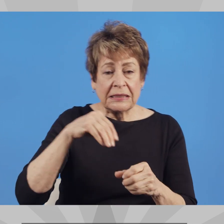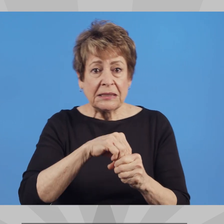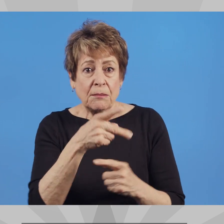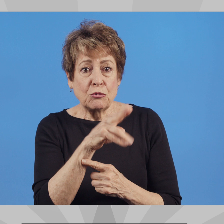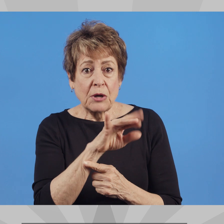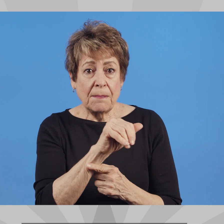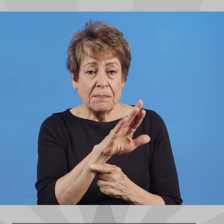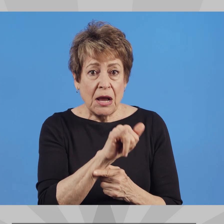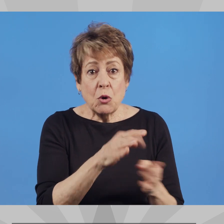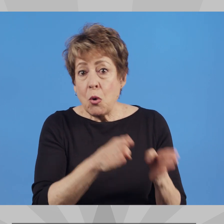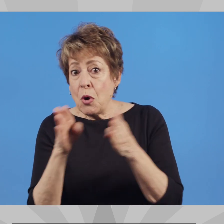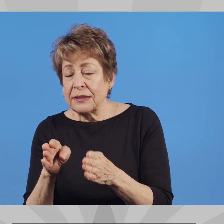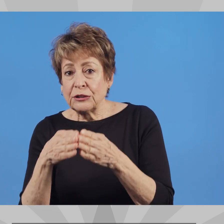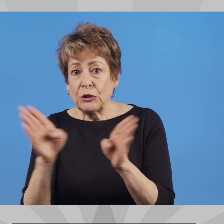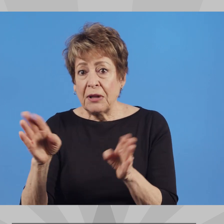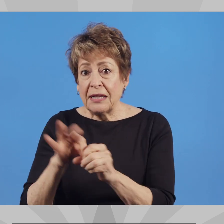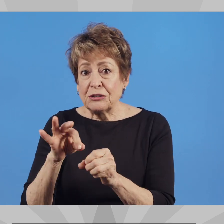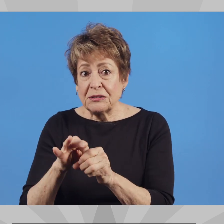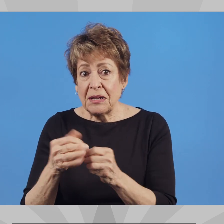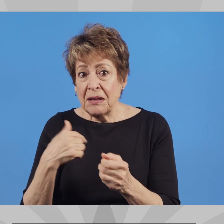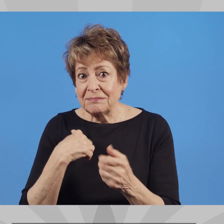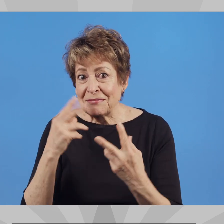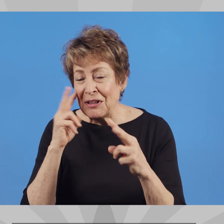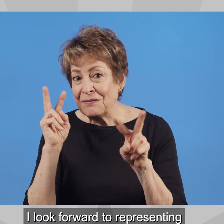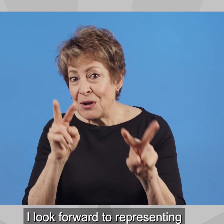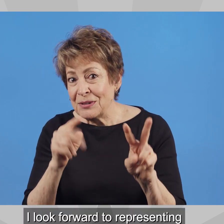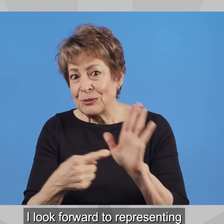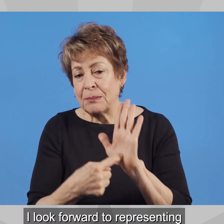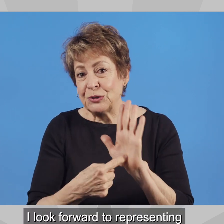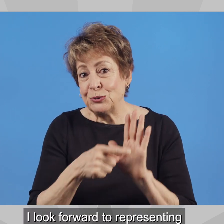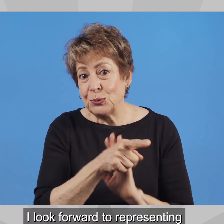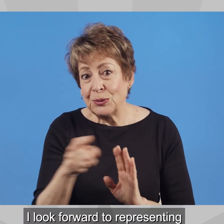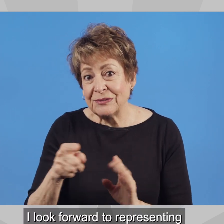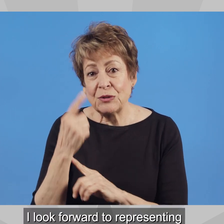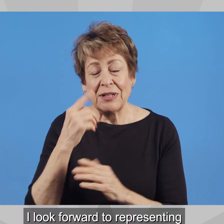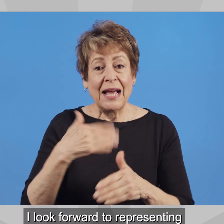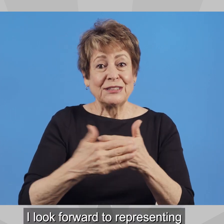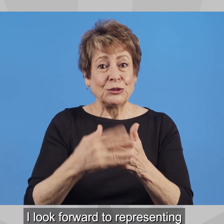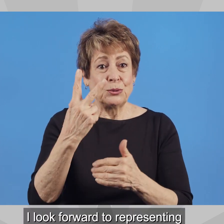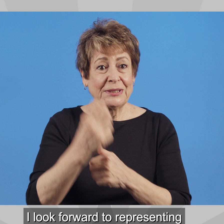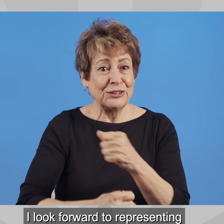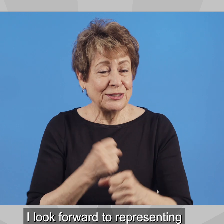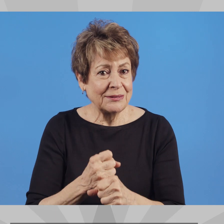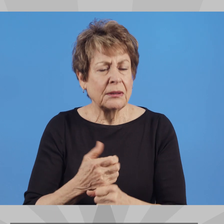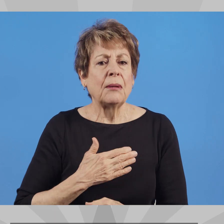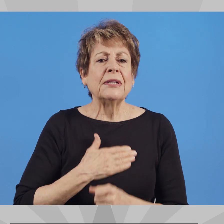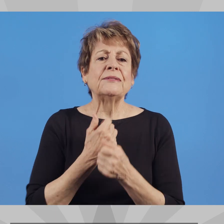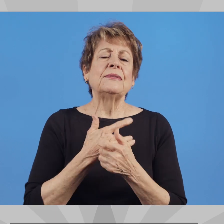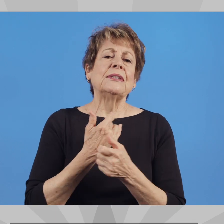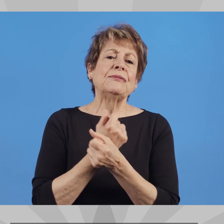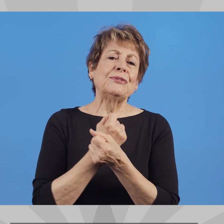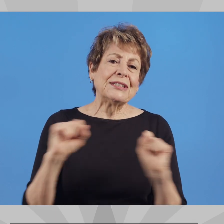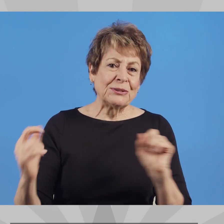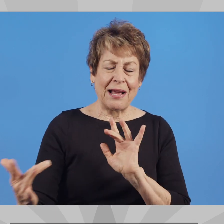Because I have no opponents in the primary or general election, I look forward to representing you for the next 2 years, and